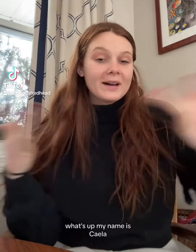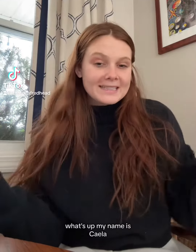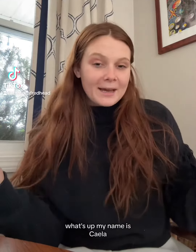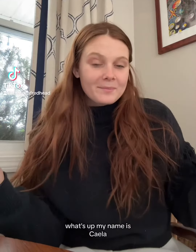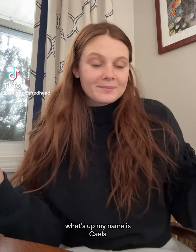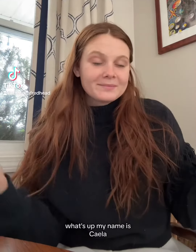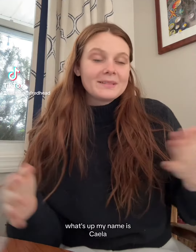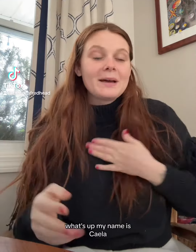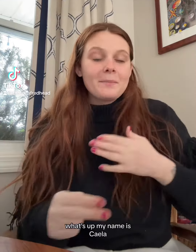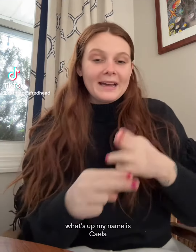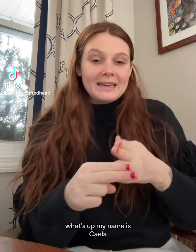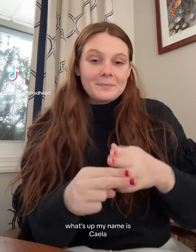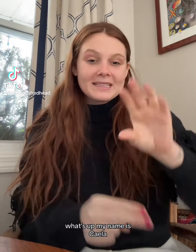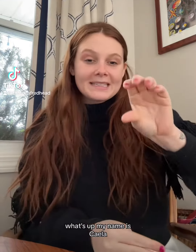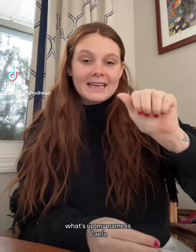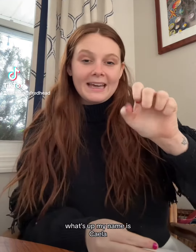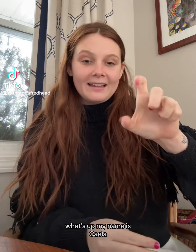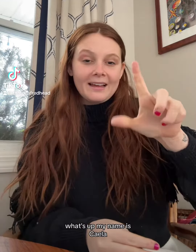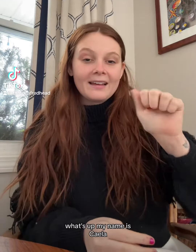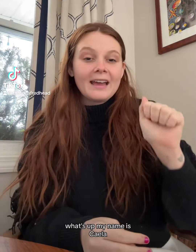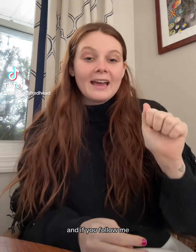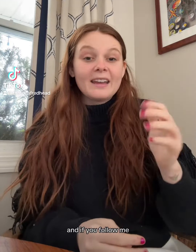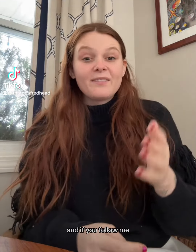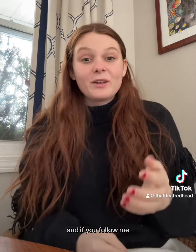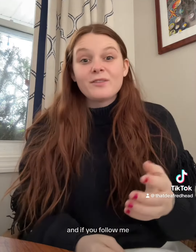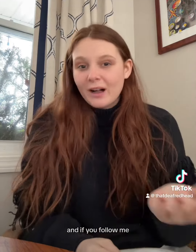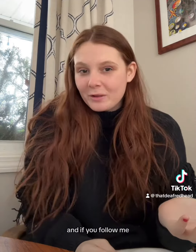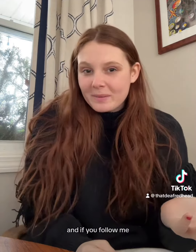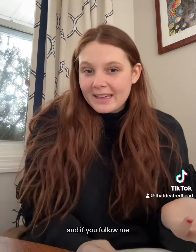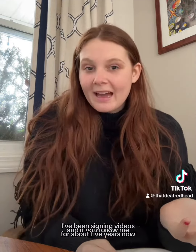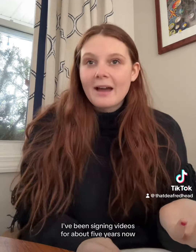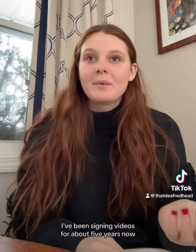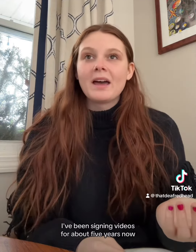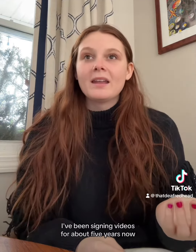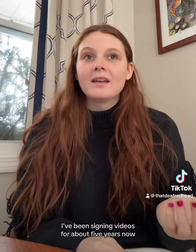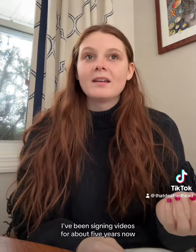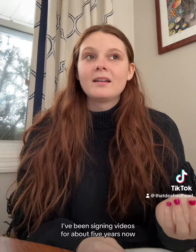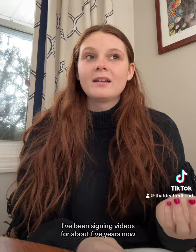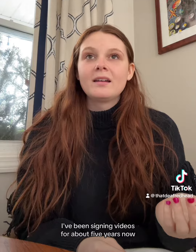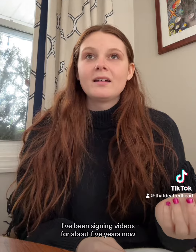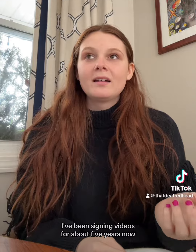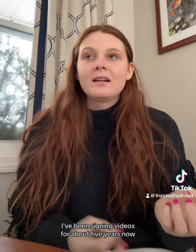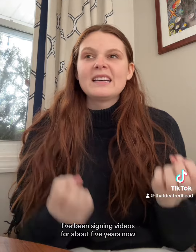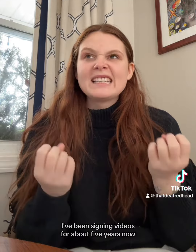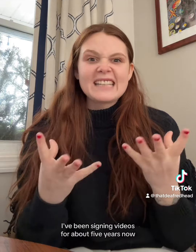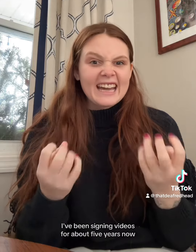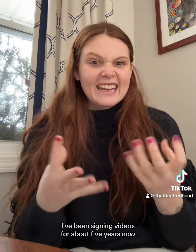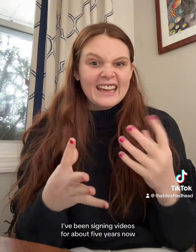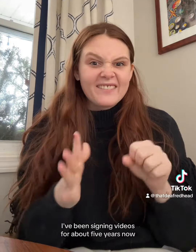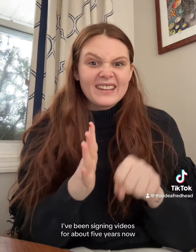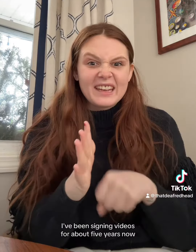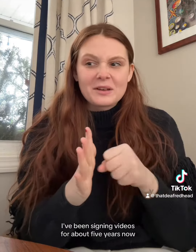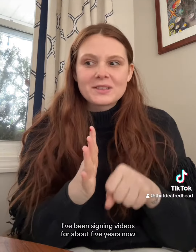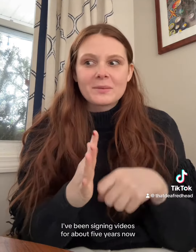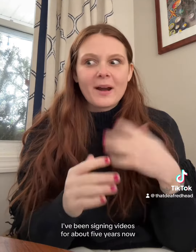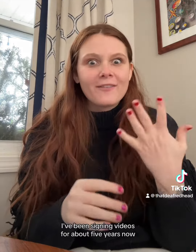What's up? My name is Caela, and if you follow me, I've been signing videos for about